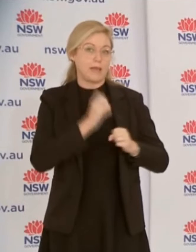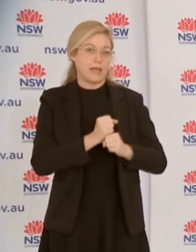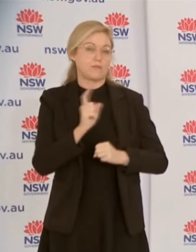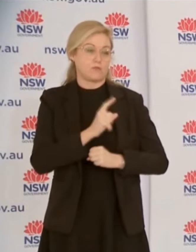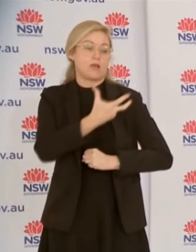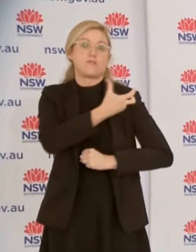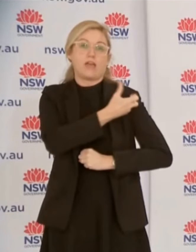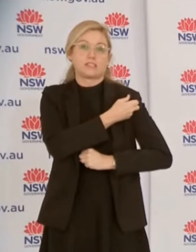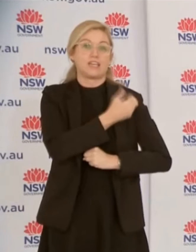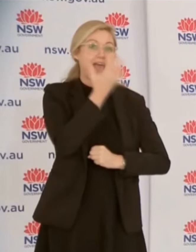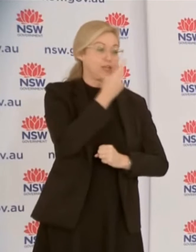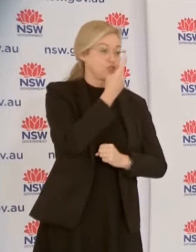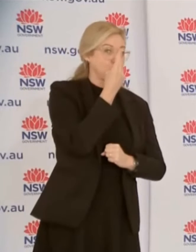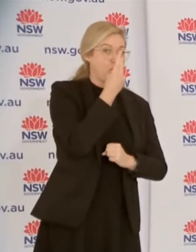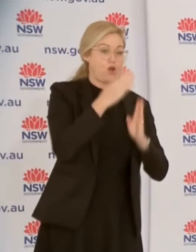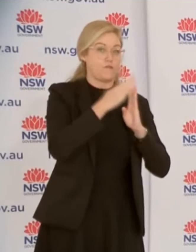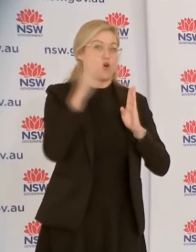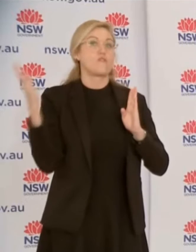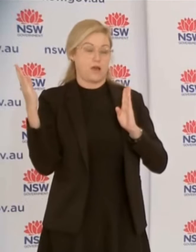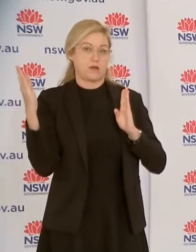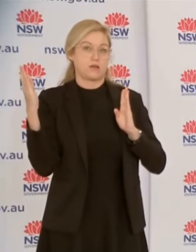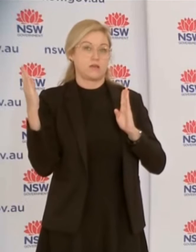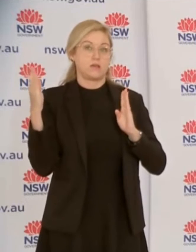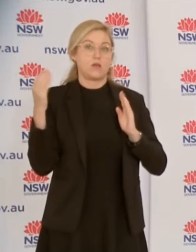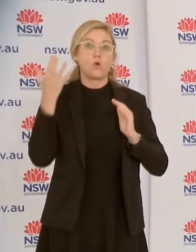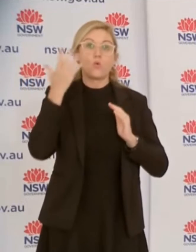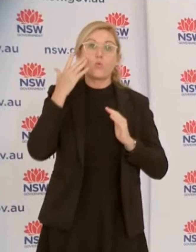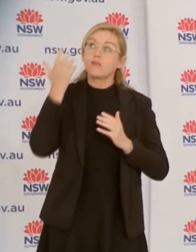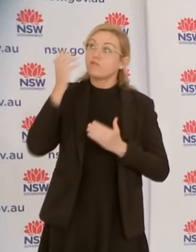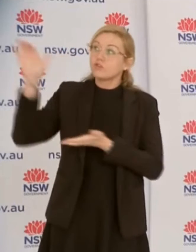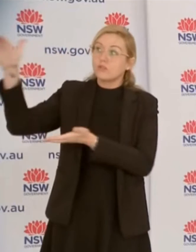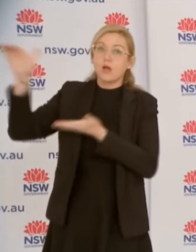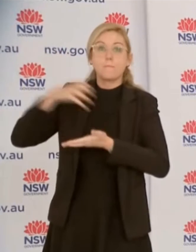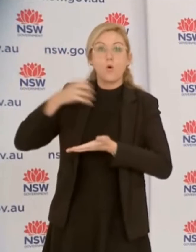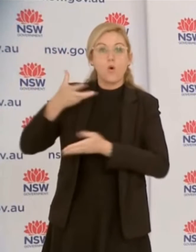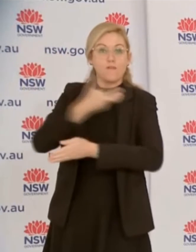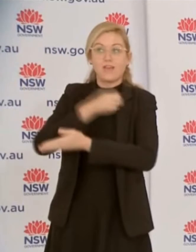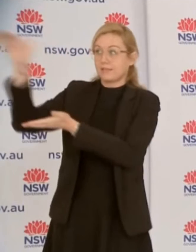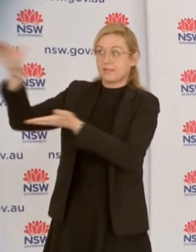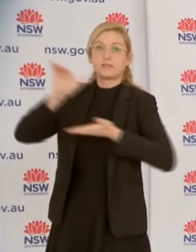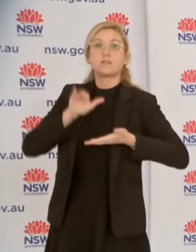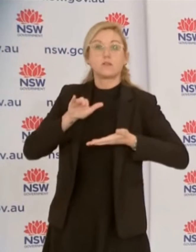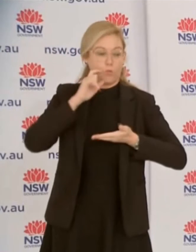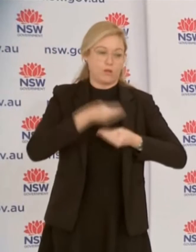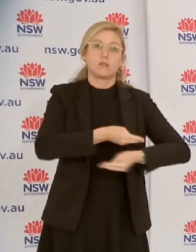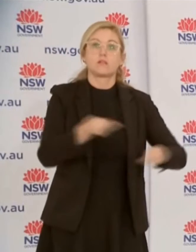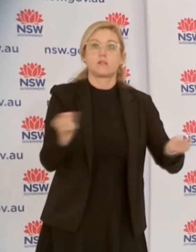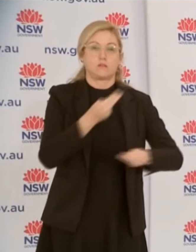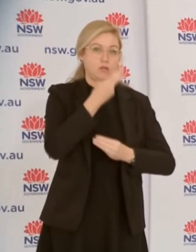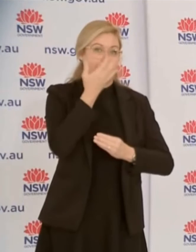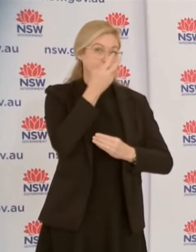12 and above. And as vaccine becomes available, then that's a very good risk mitigant as well. Dr. Chen,